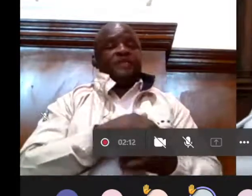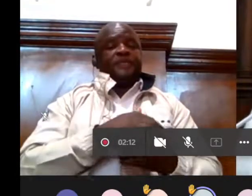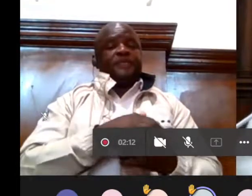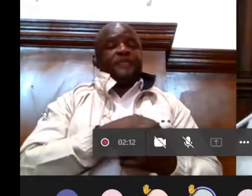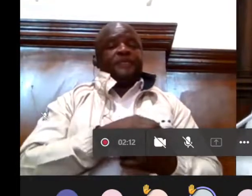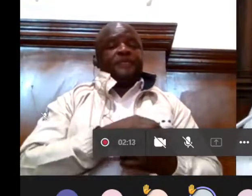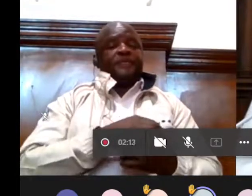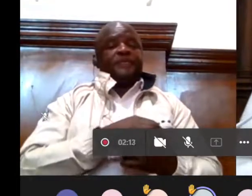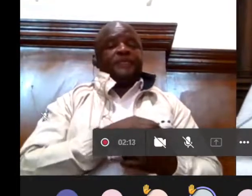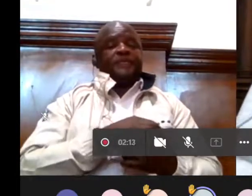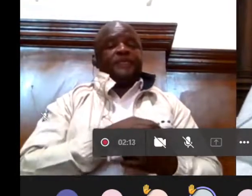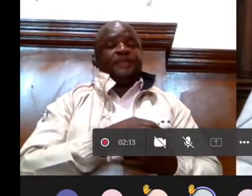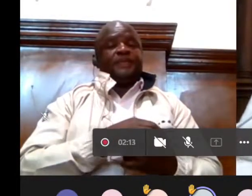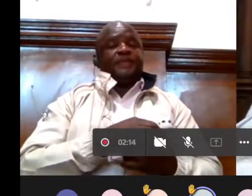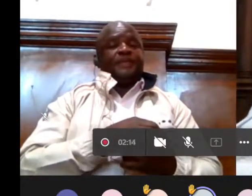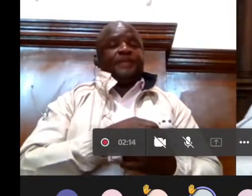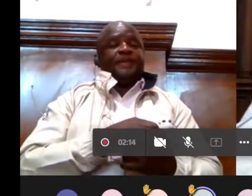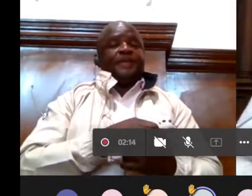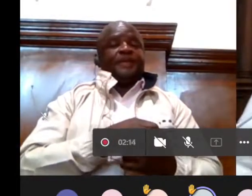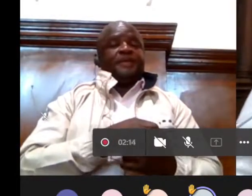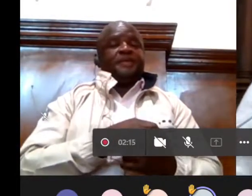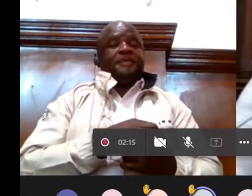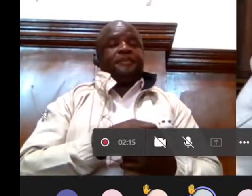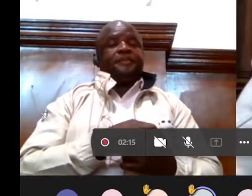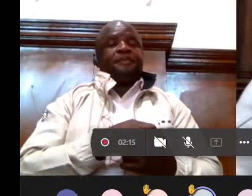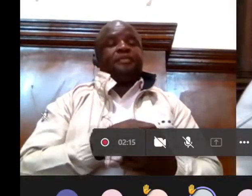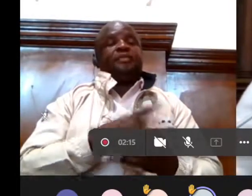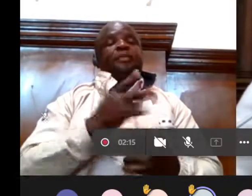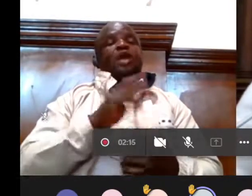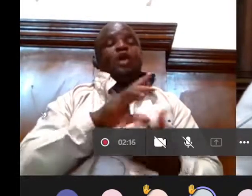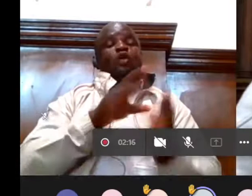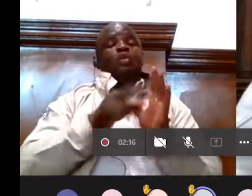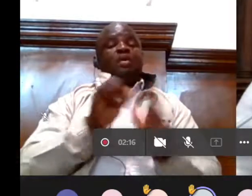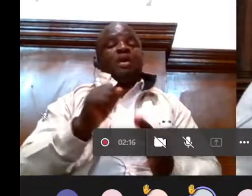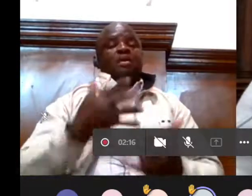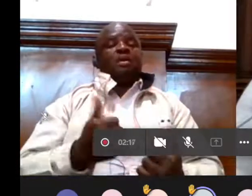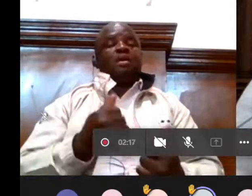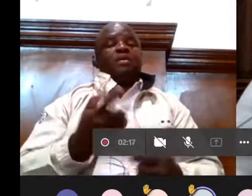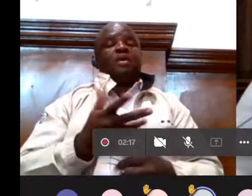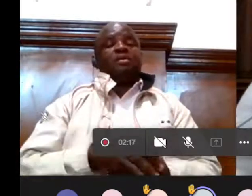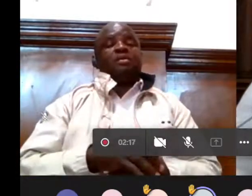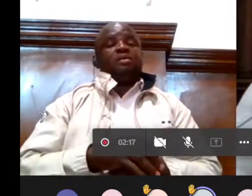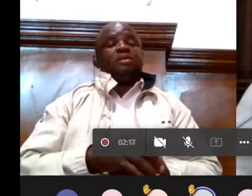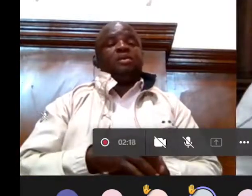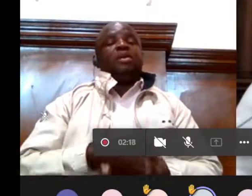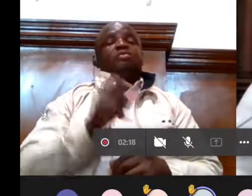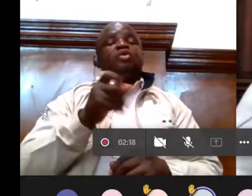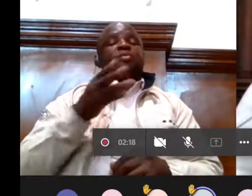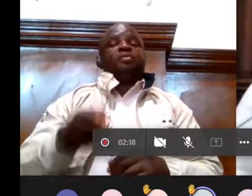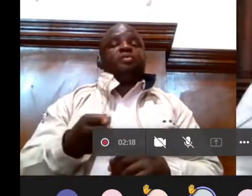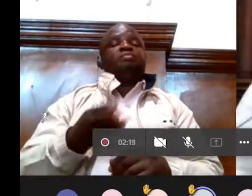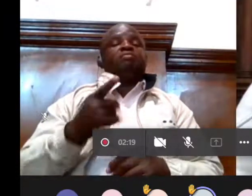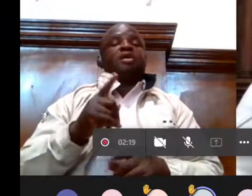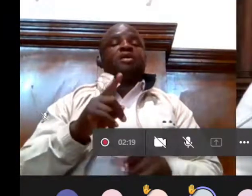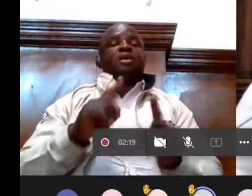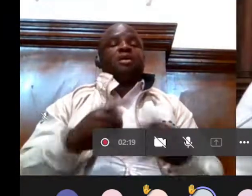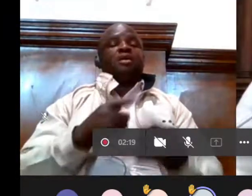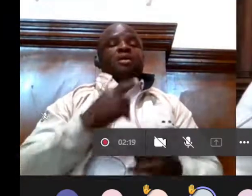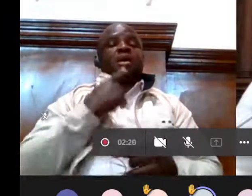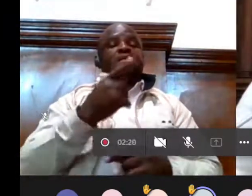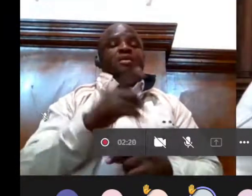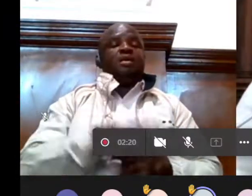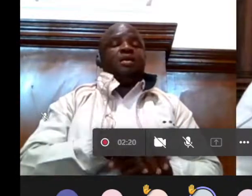is now the what role is he playing, being present, and yet he cannot, or is he no longer